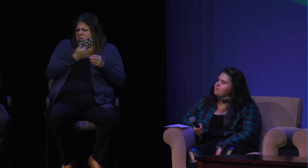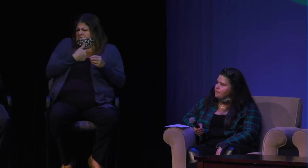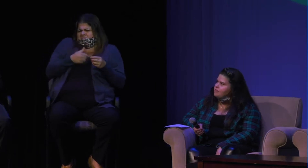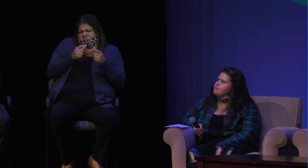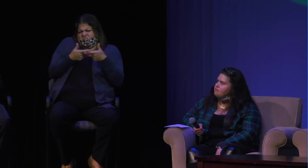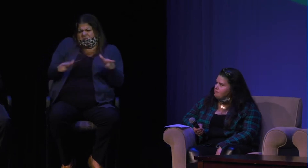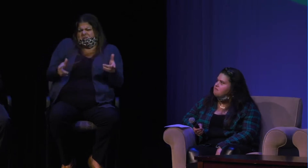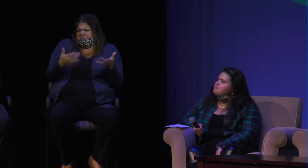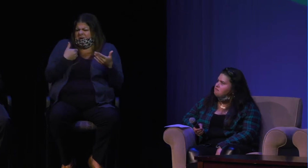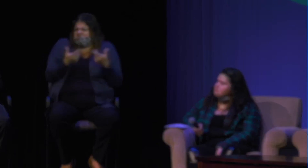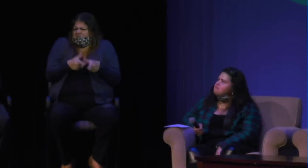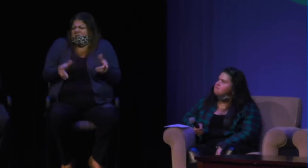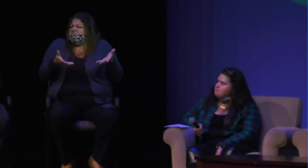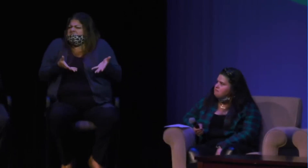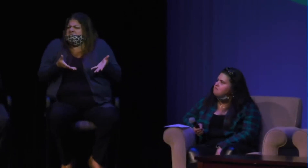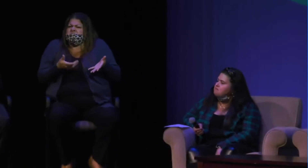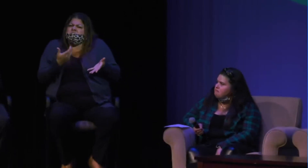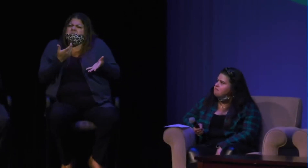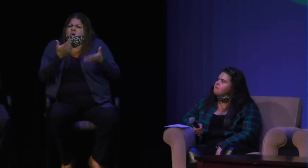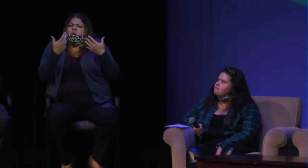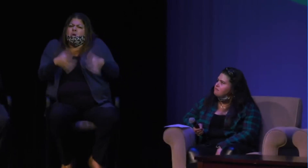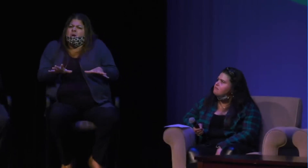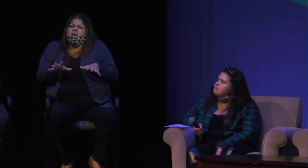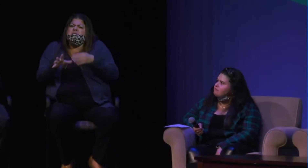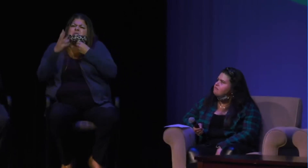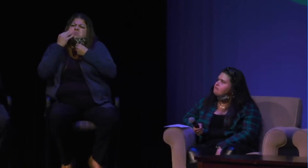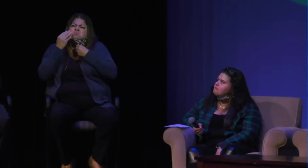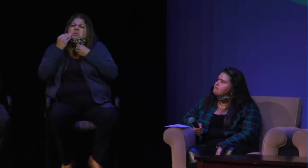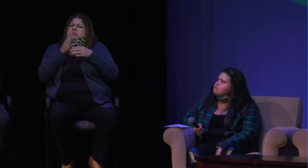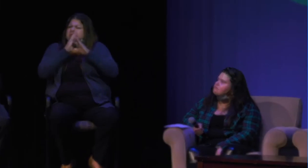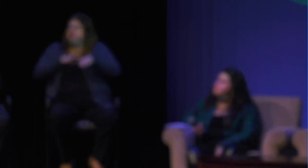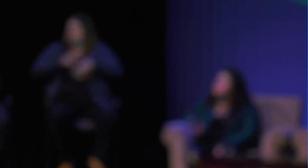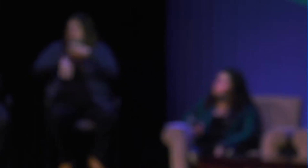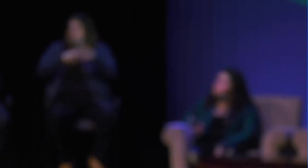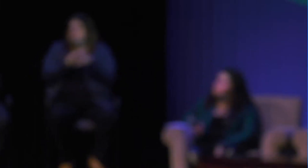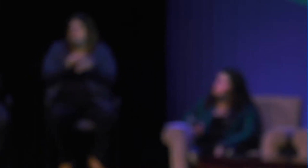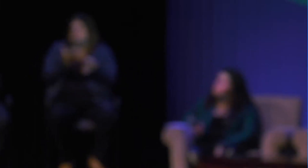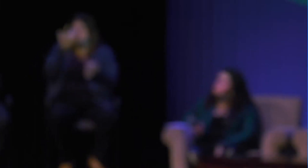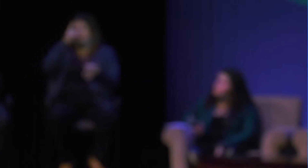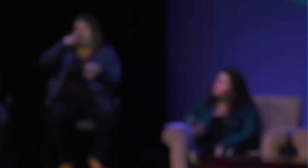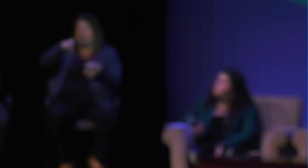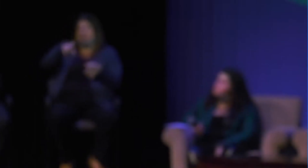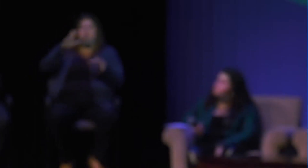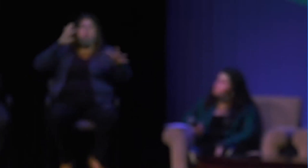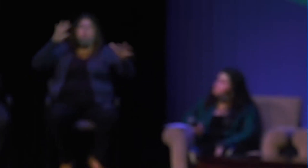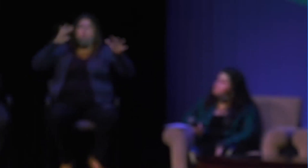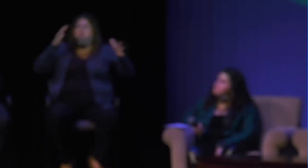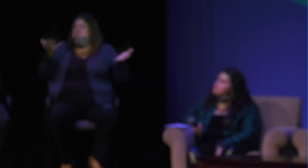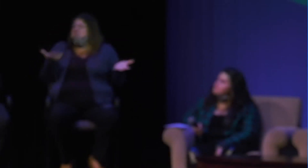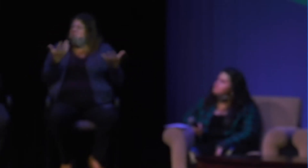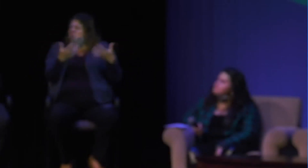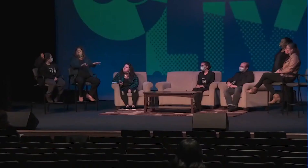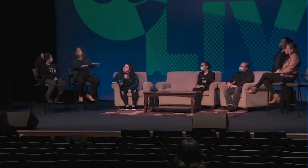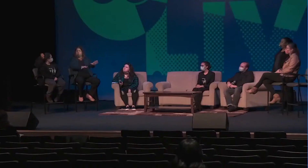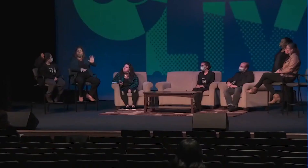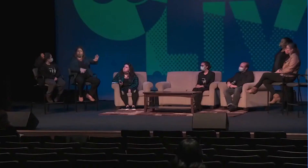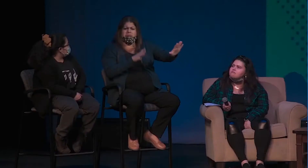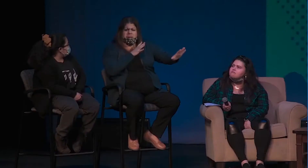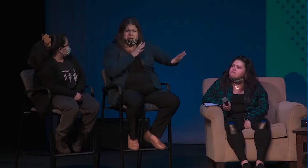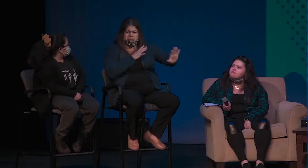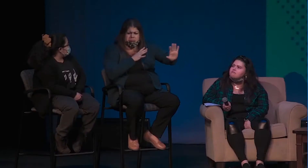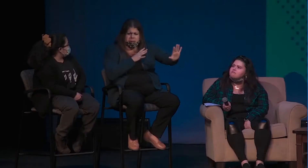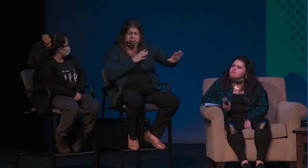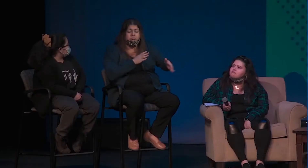they don't want cochlear implants because they're fine being deaf. They're fine having silence in